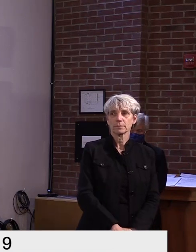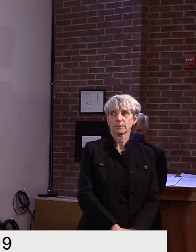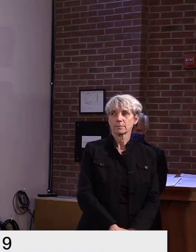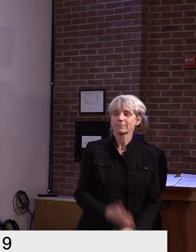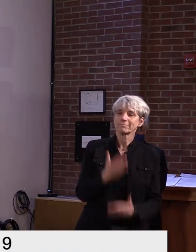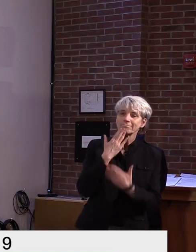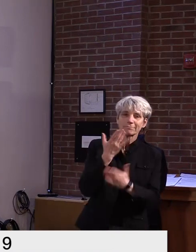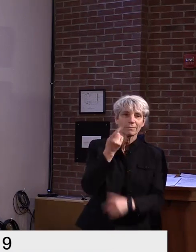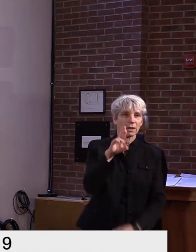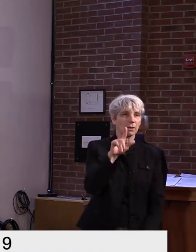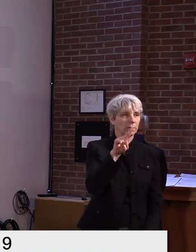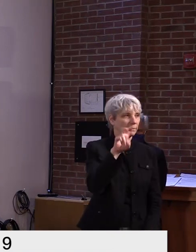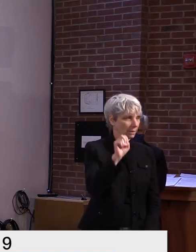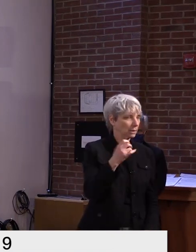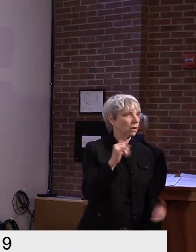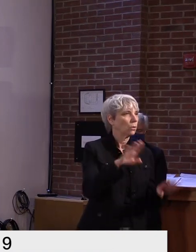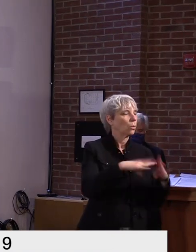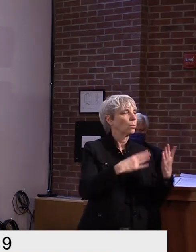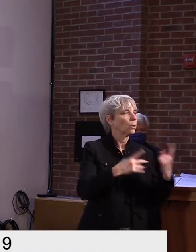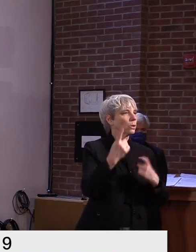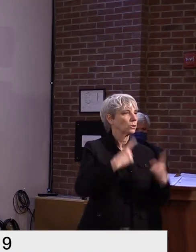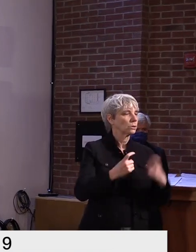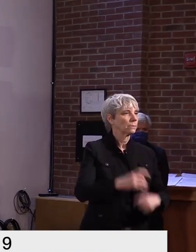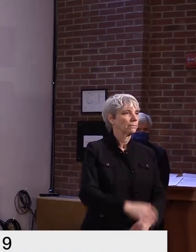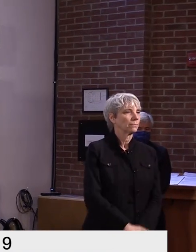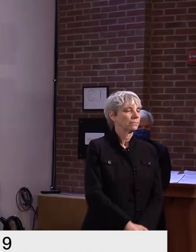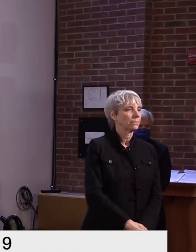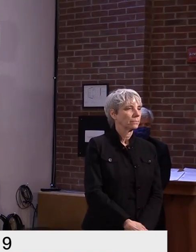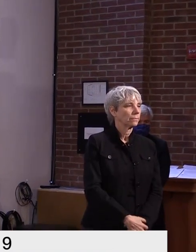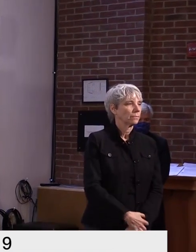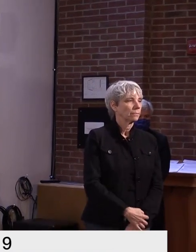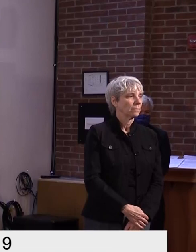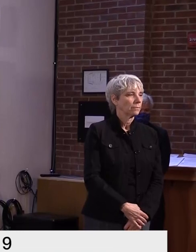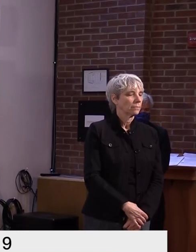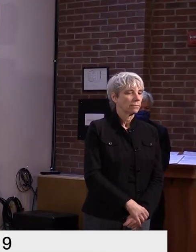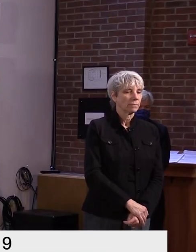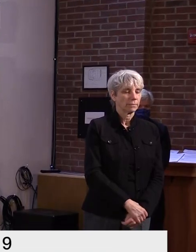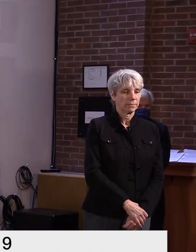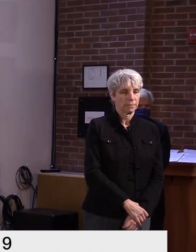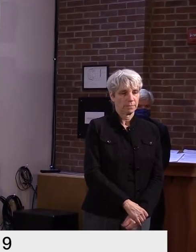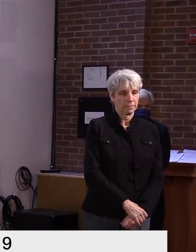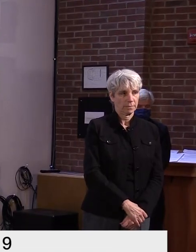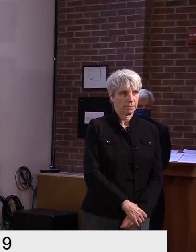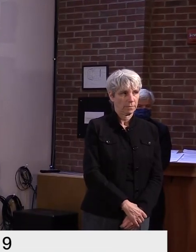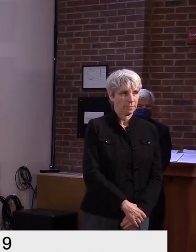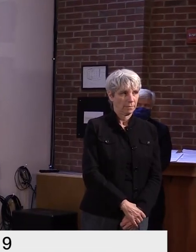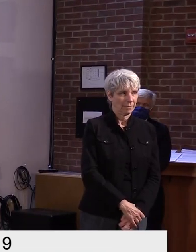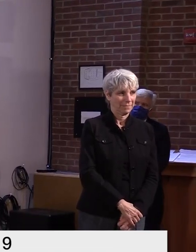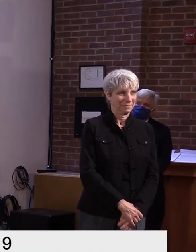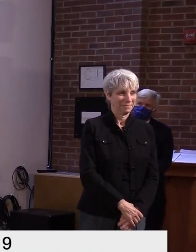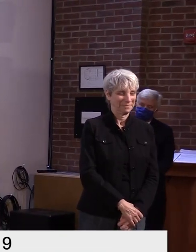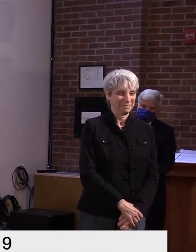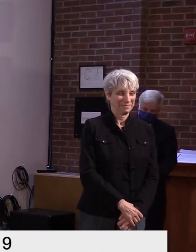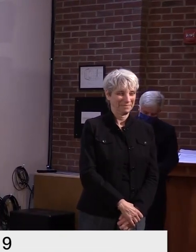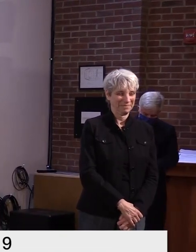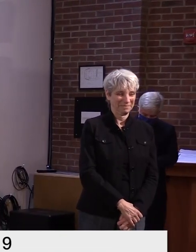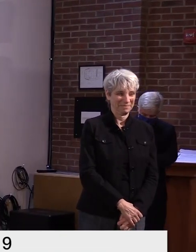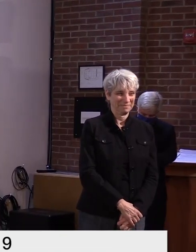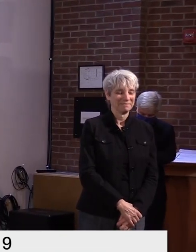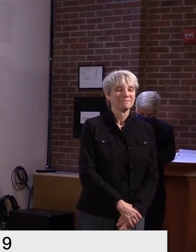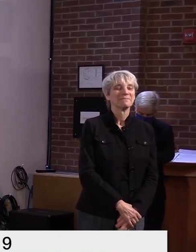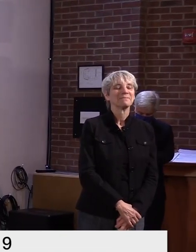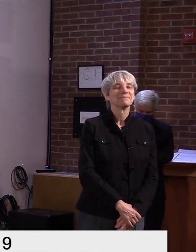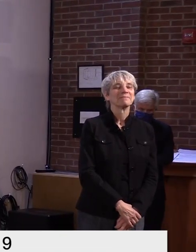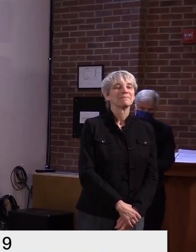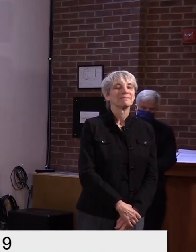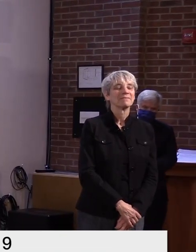Thank you, Dr. Levine, and we'll now open it up to questions. All right, just a reminder to the reporters in the queue that we do